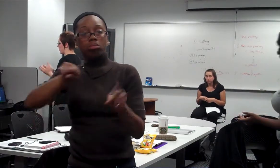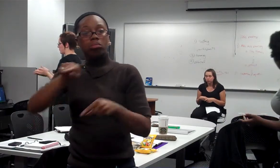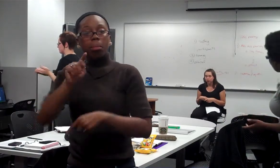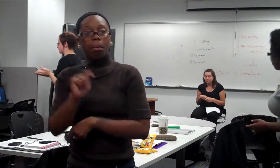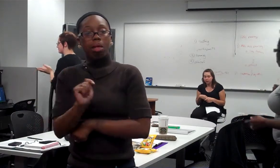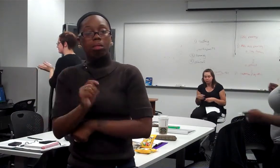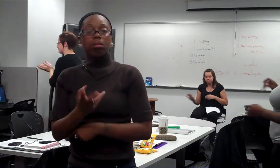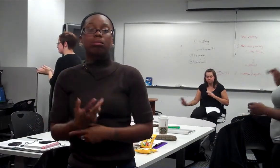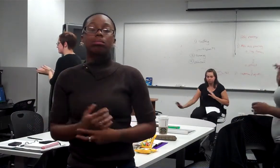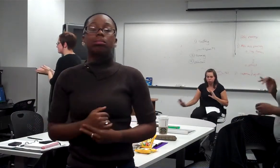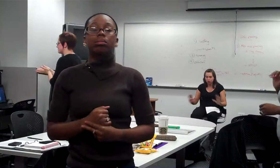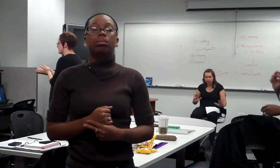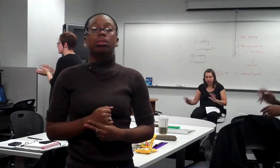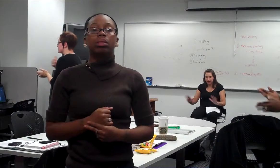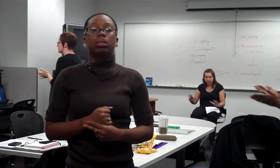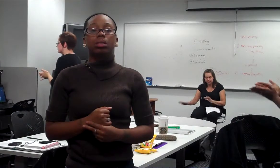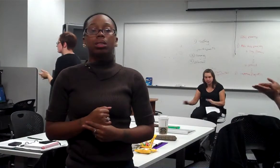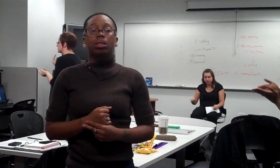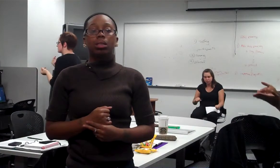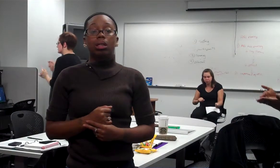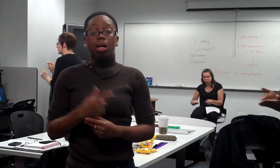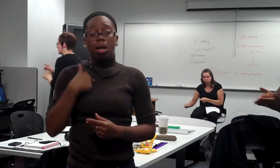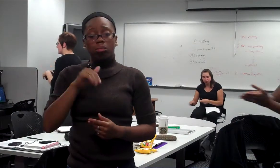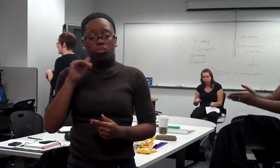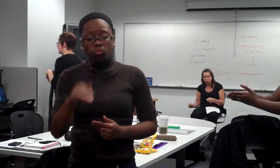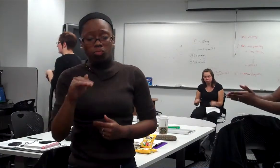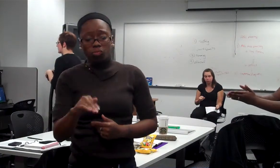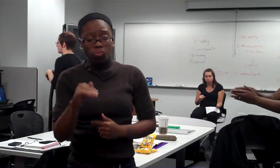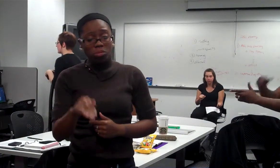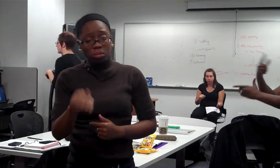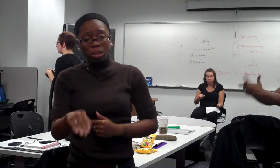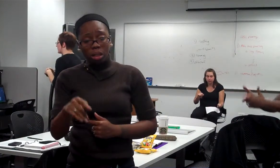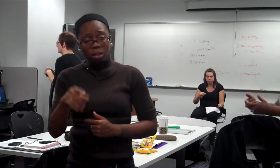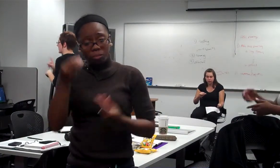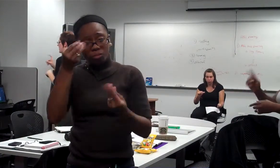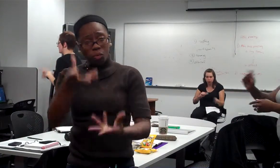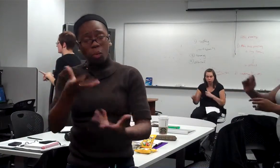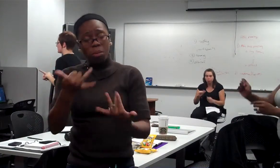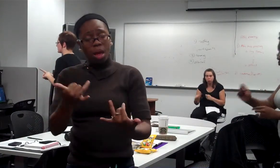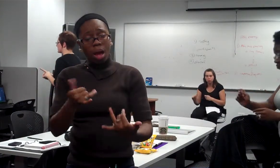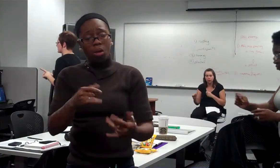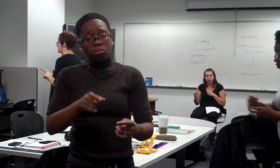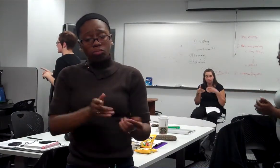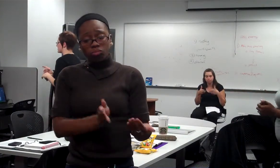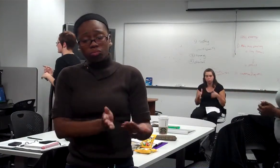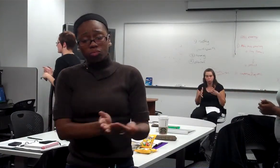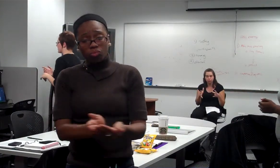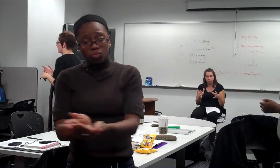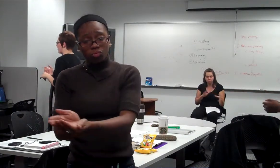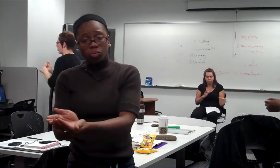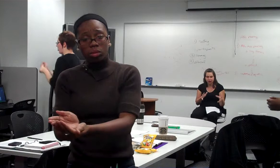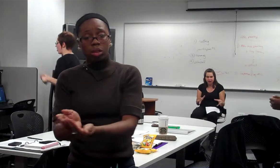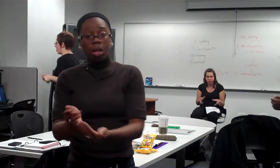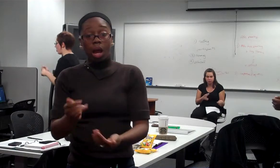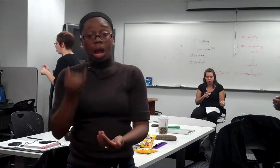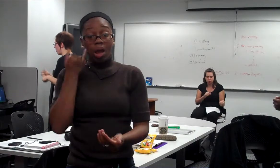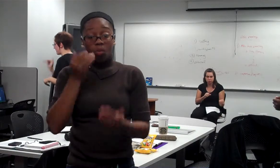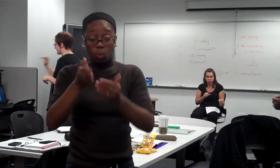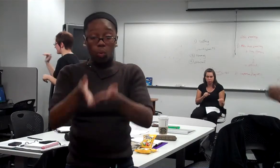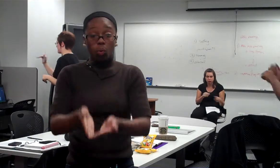So I keep trying to get his attention to pull the boat over, but when you're boating and the river is fast, you need to